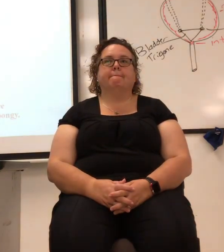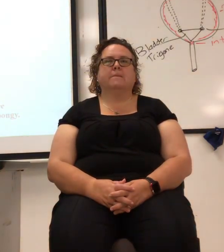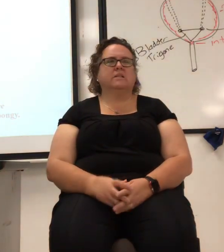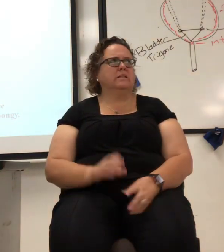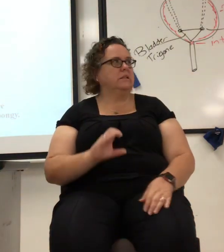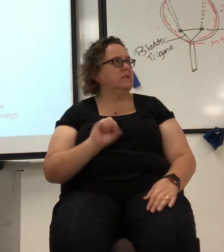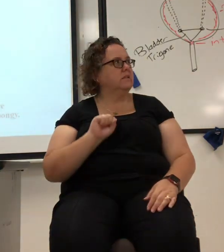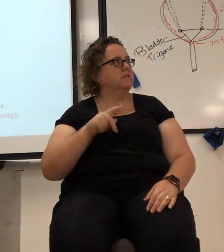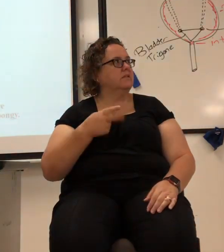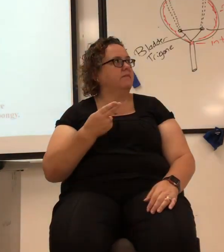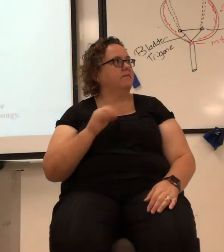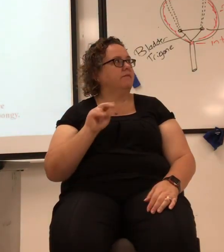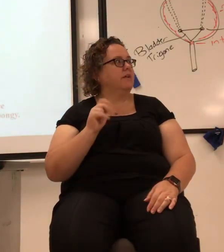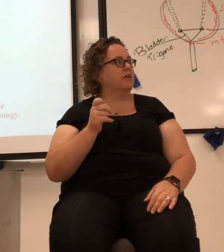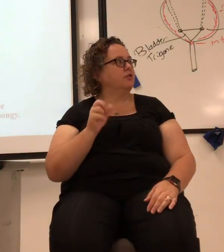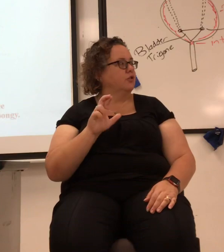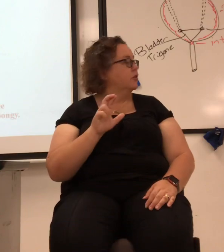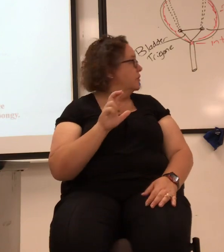Smooth muscle.